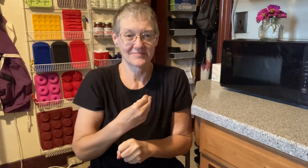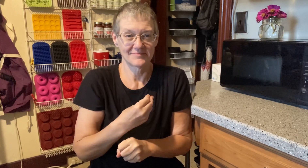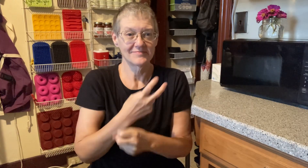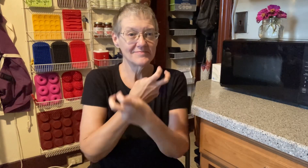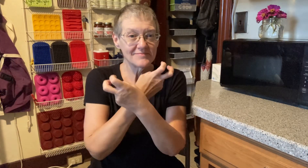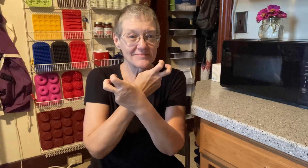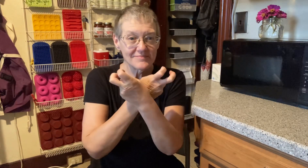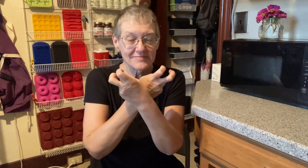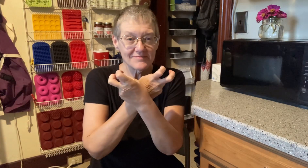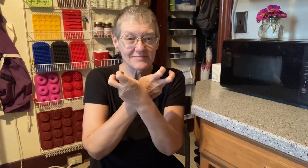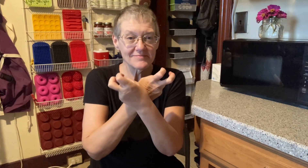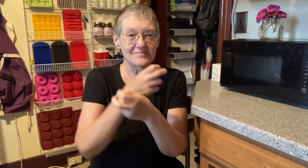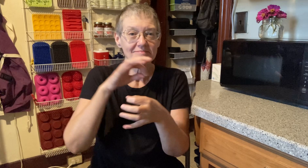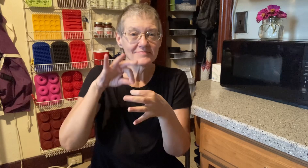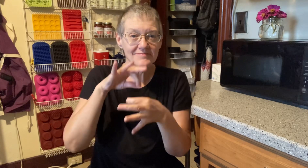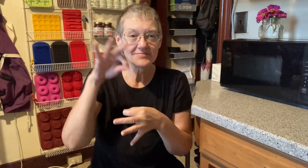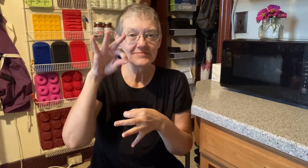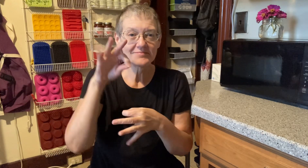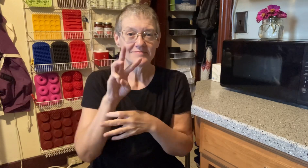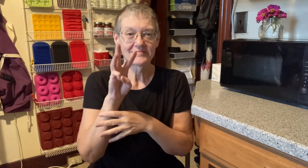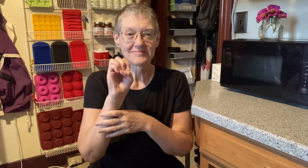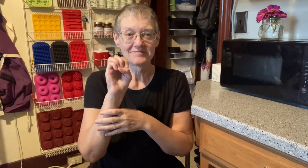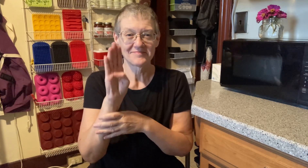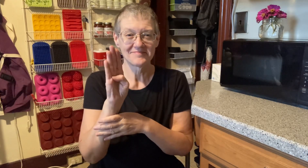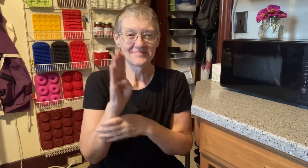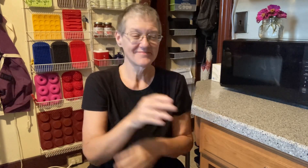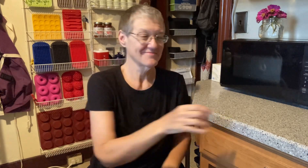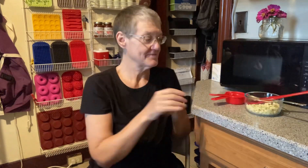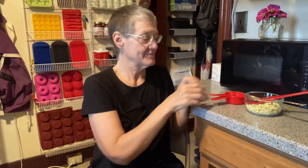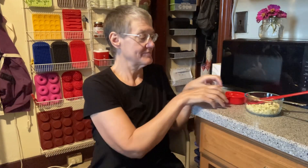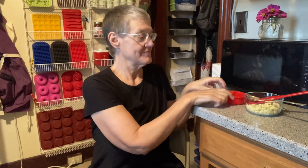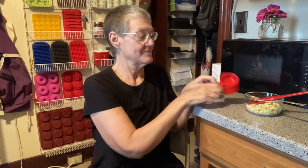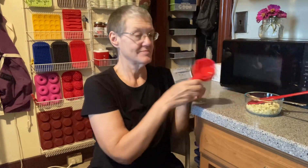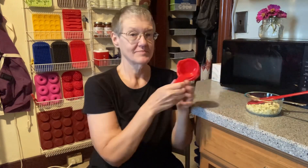Now let's make the white chocolate. Skulls, ghosts, and web.